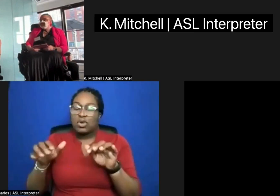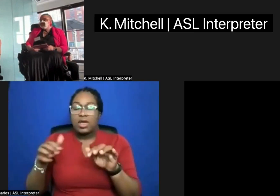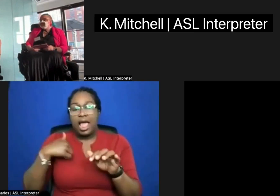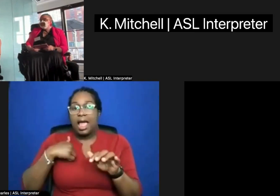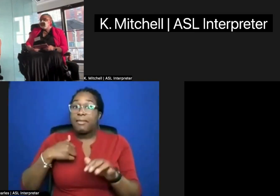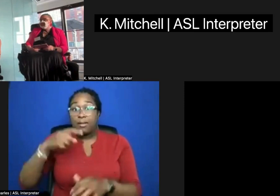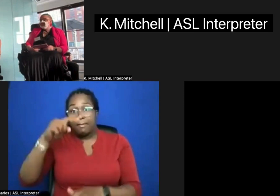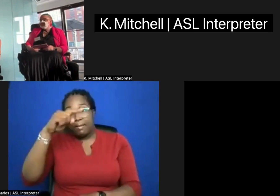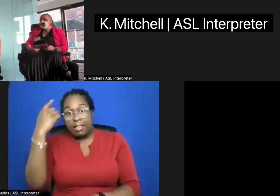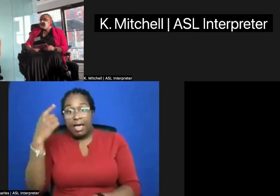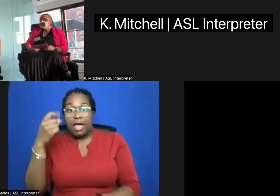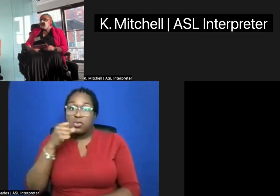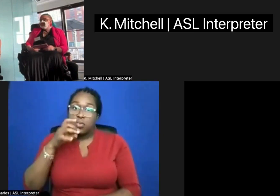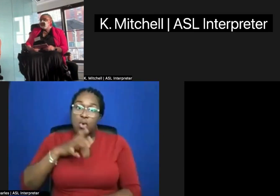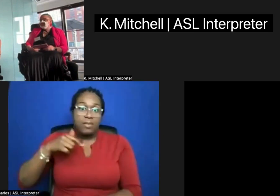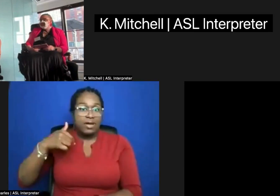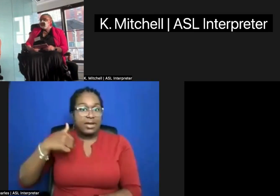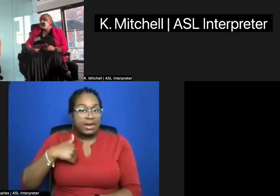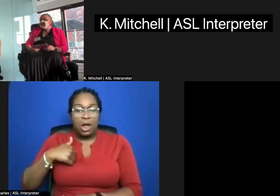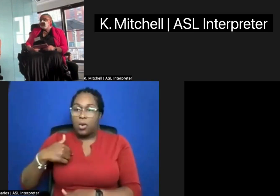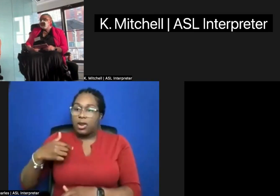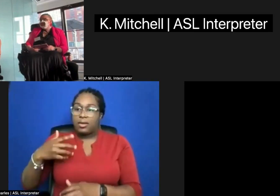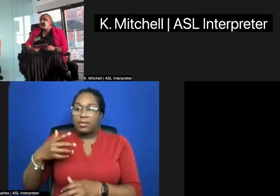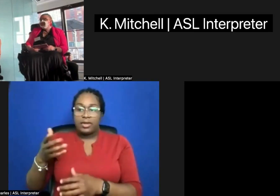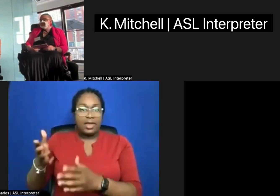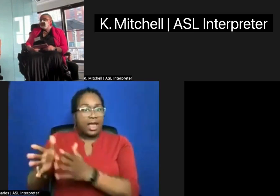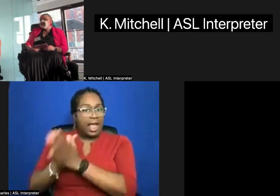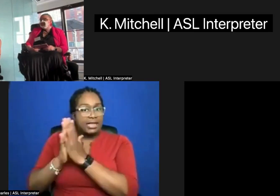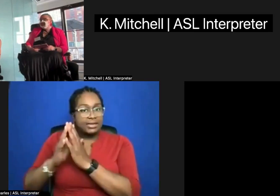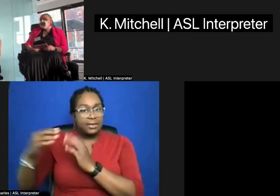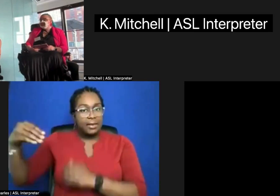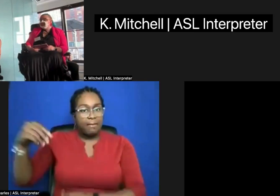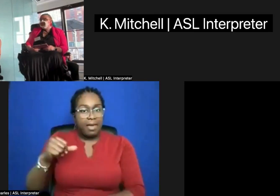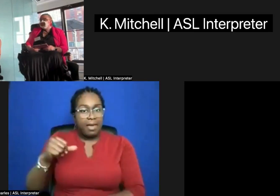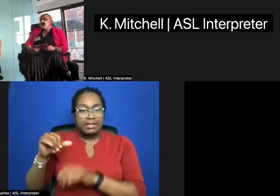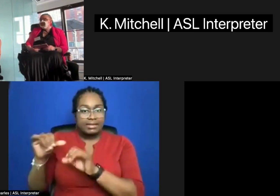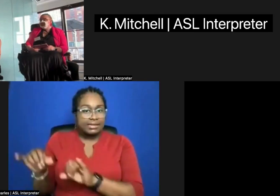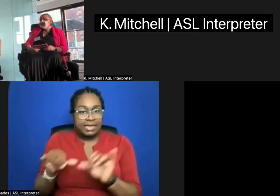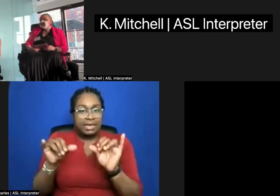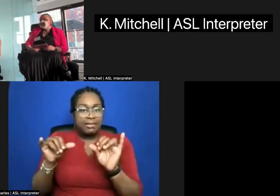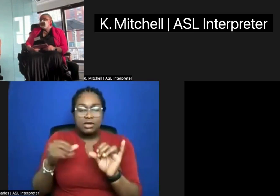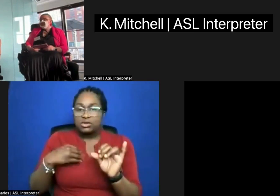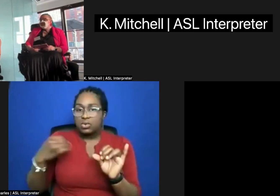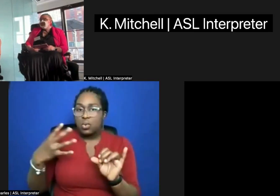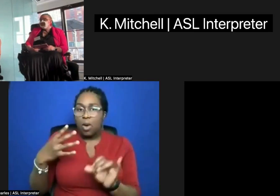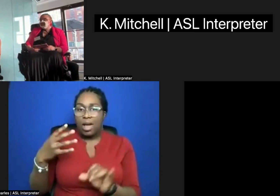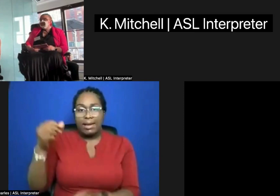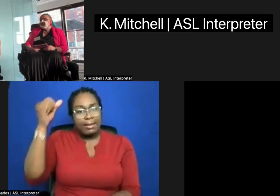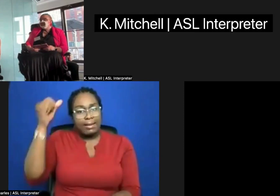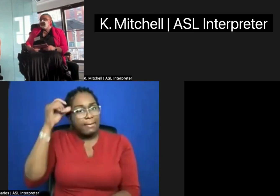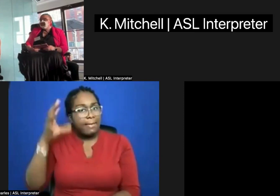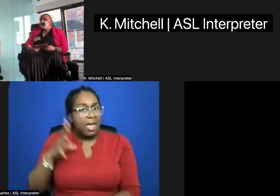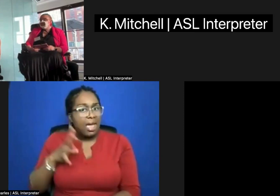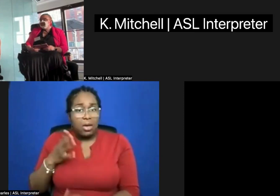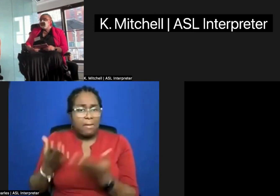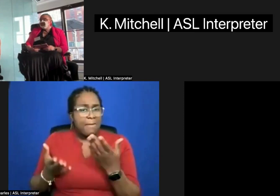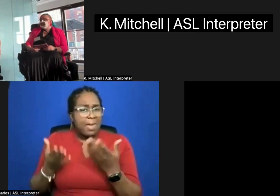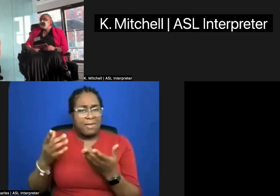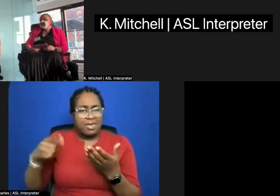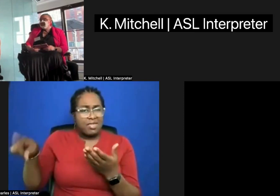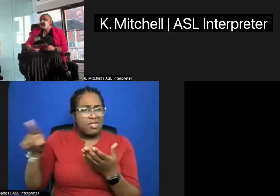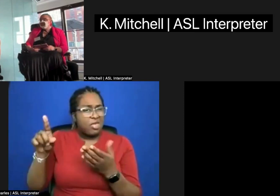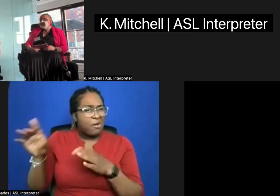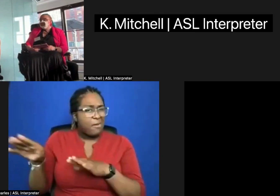woman, me asking to be paid the same as a white man, am I going to be retaliated against for saying something? I think it